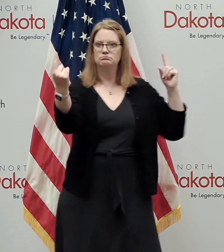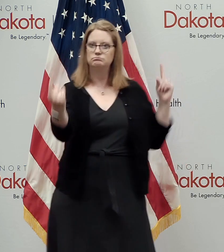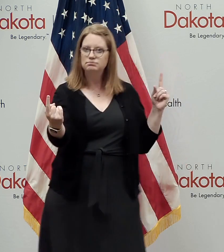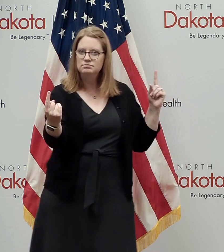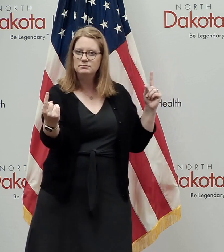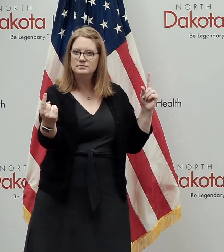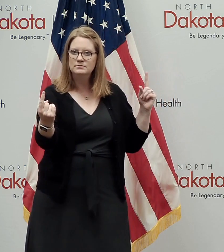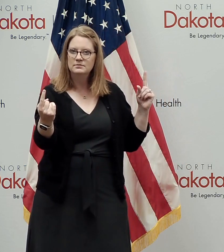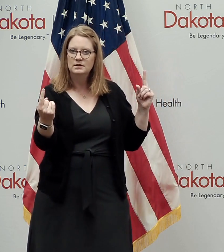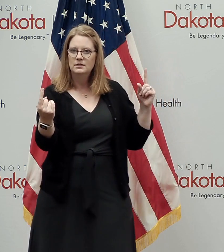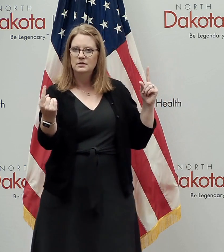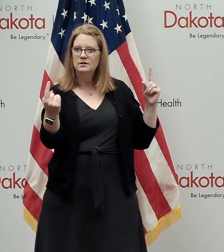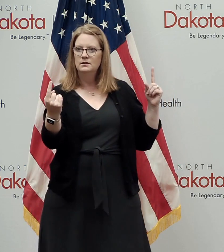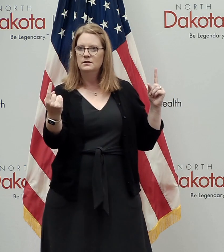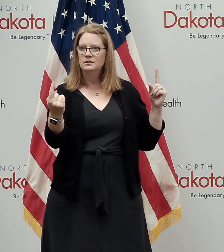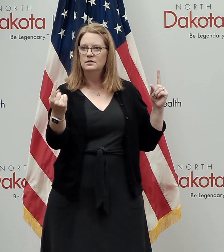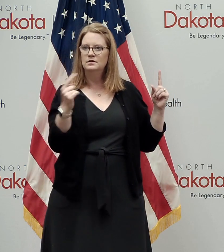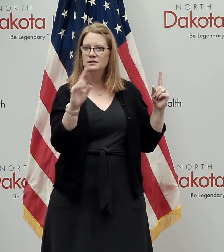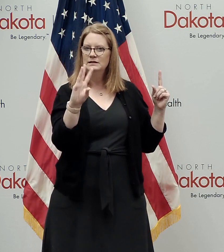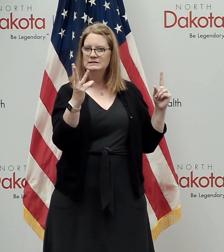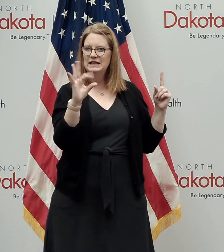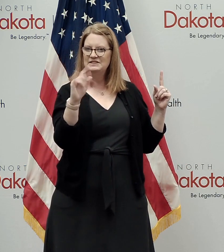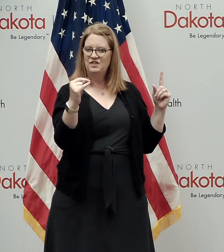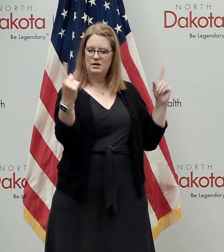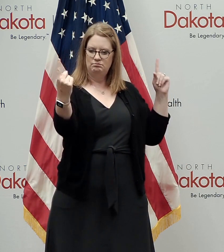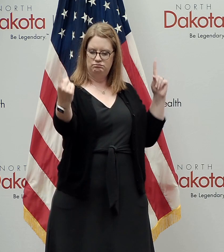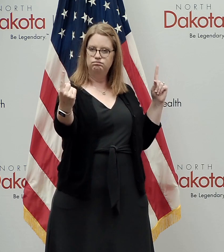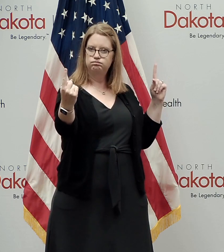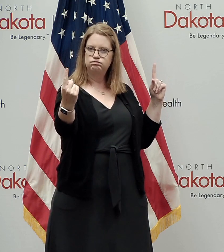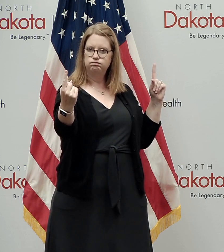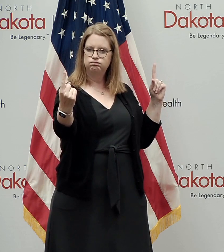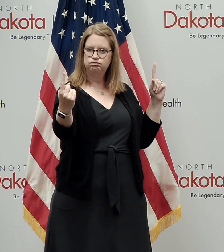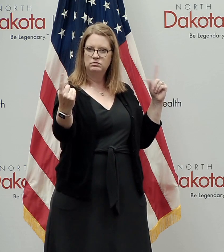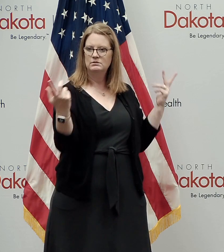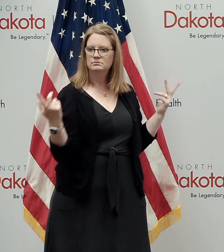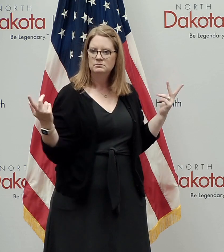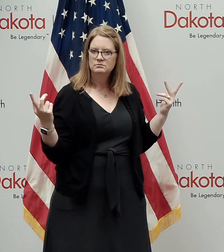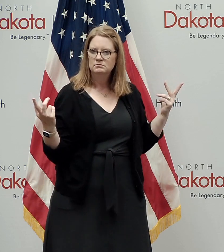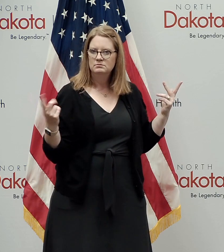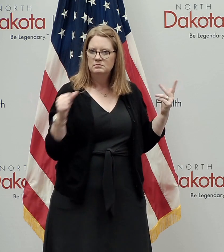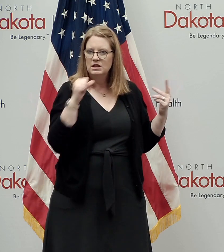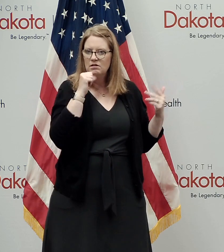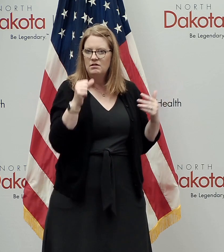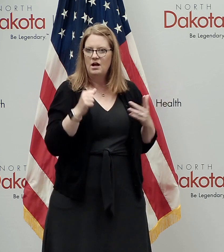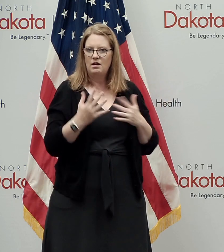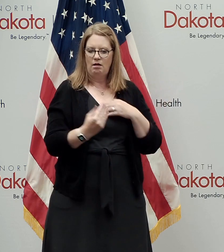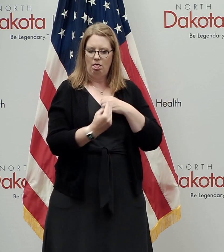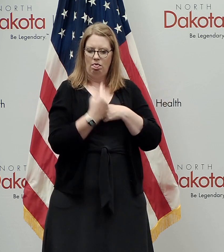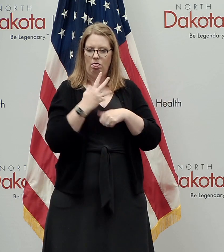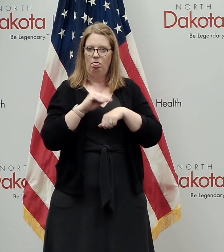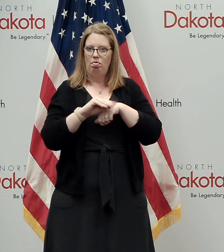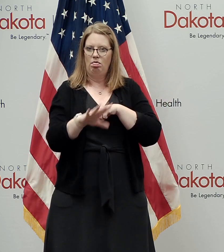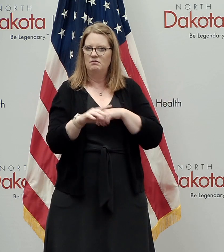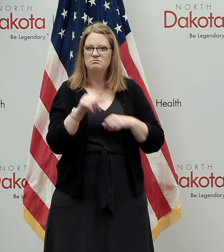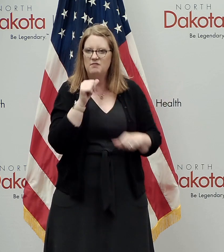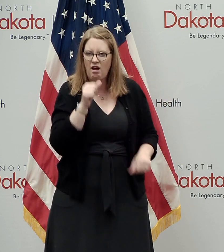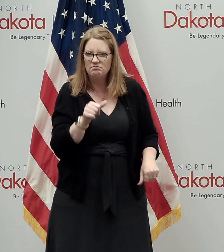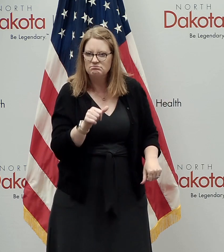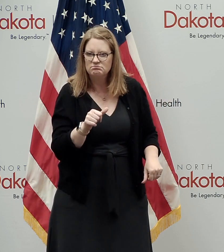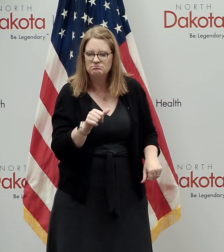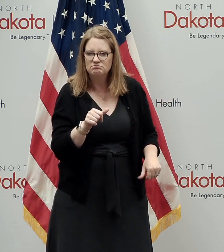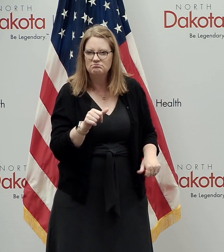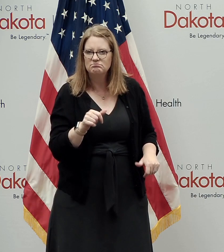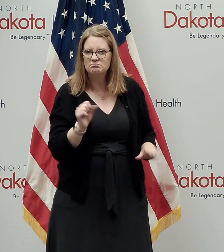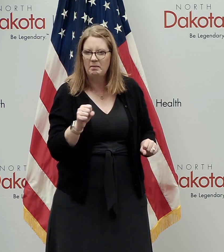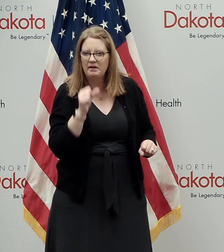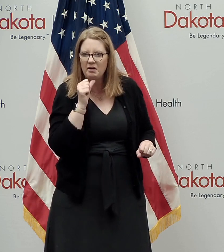other people, generally 6 feet of distance, you're not going to either receive or transmit. If you can't